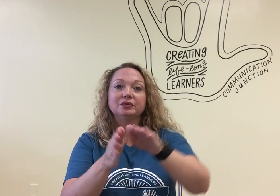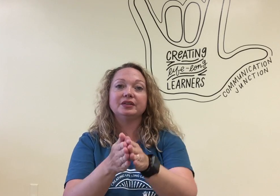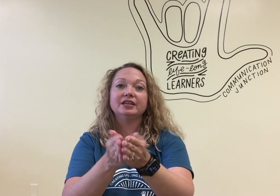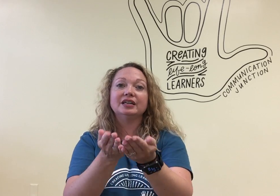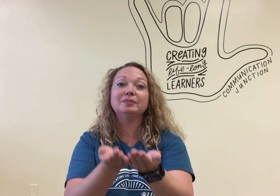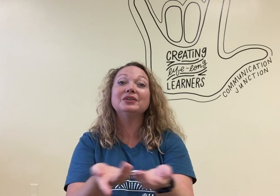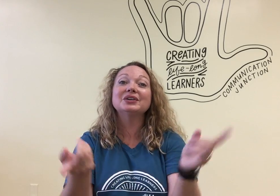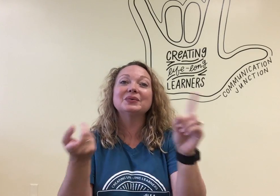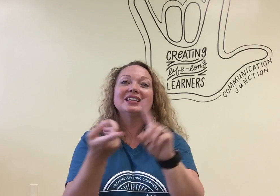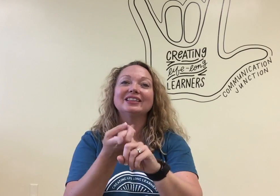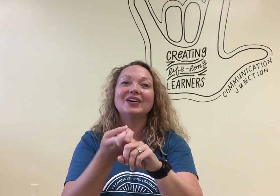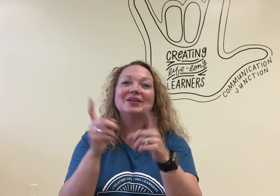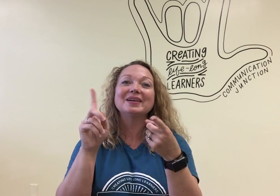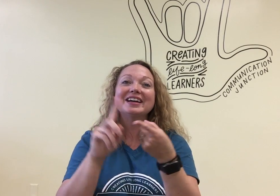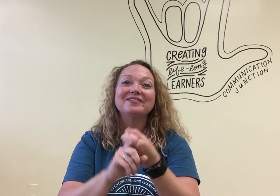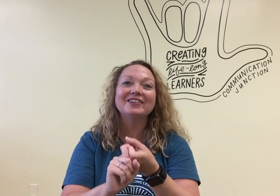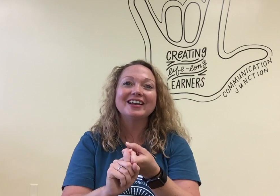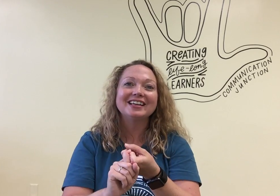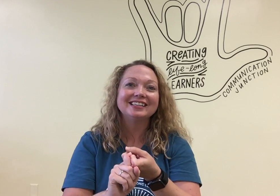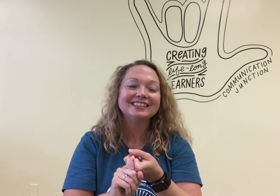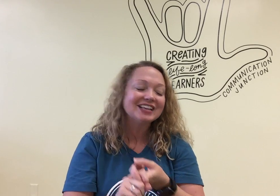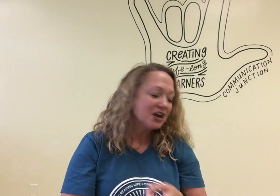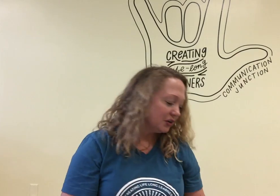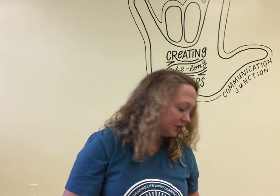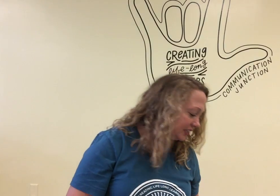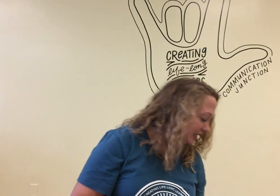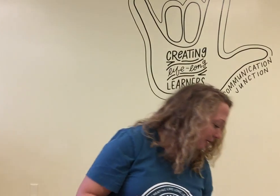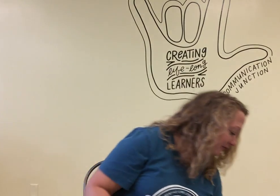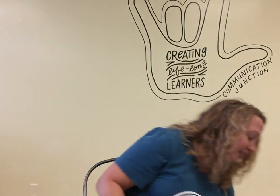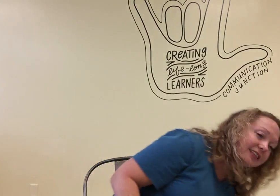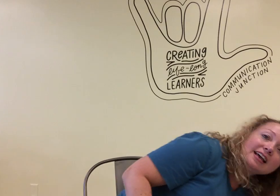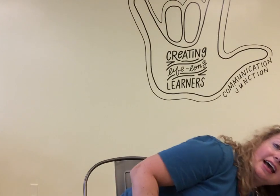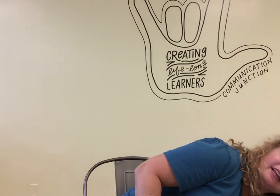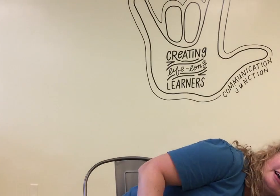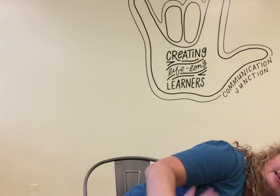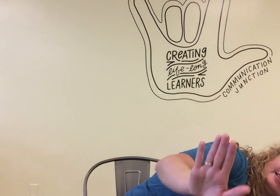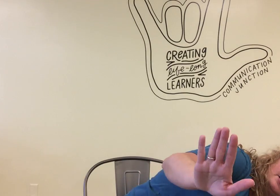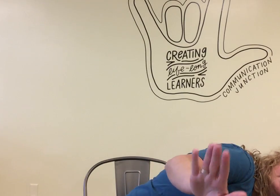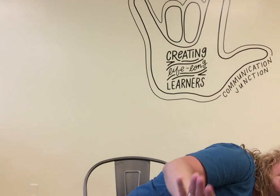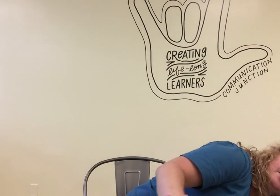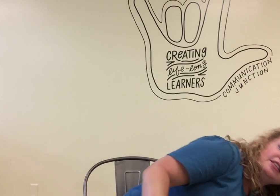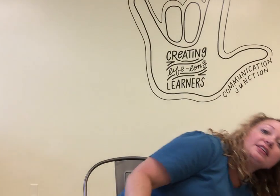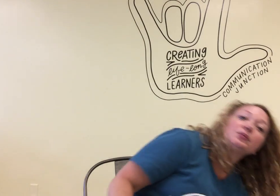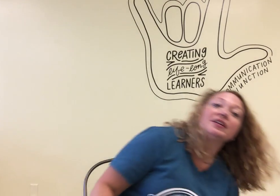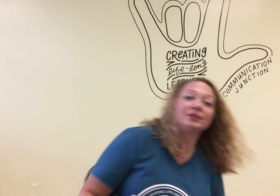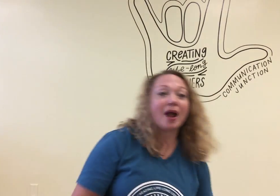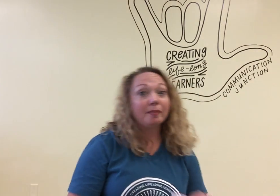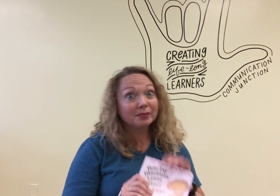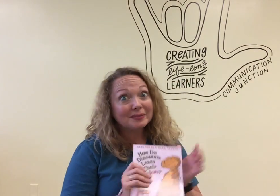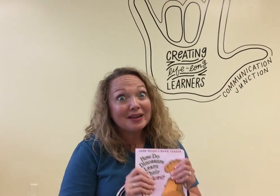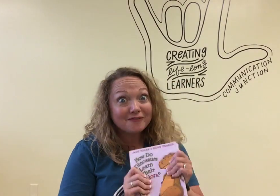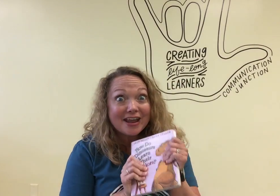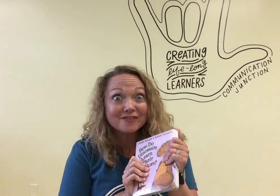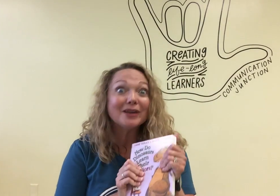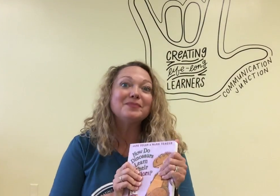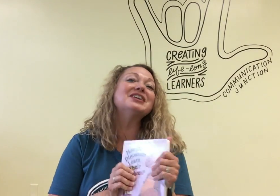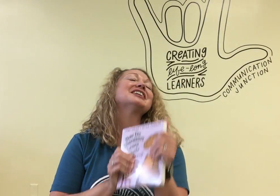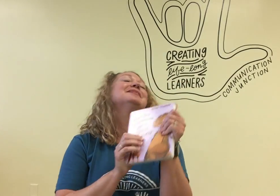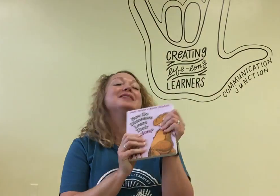read a book with all my friends. Good job, friends. And like I said earlier, this one is probably my favorite book